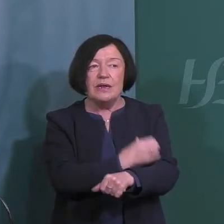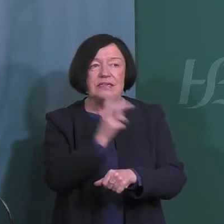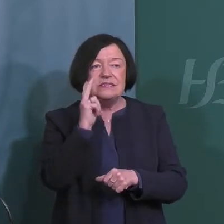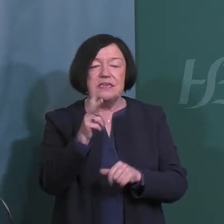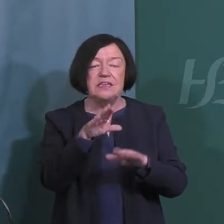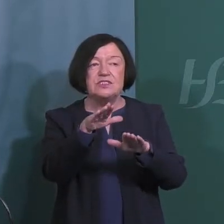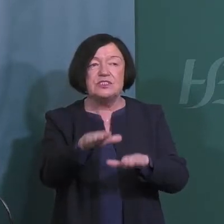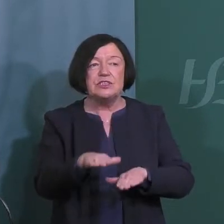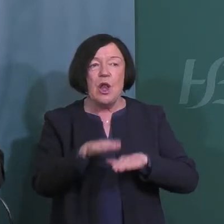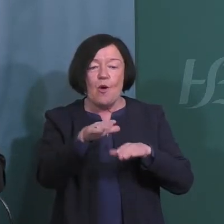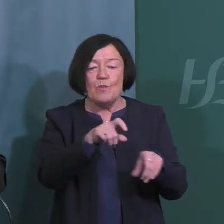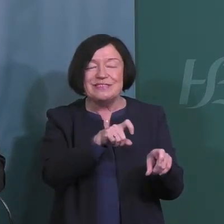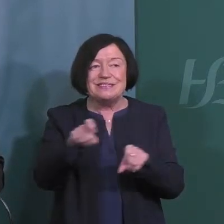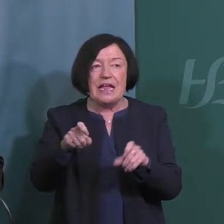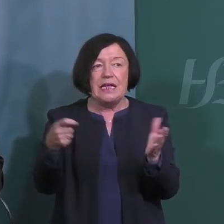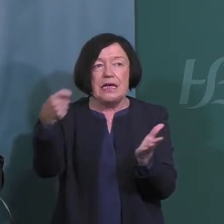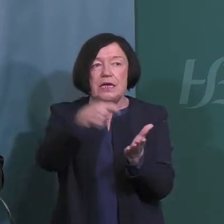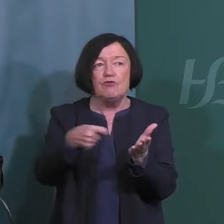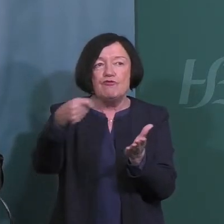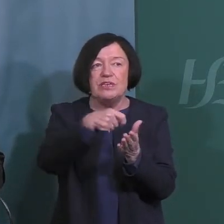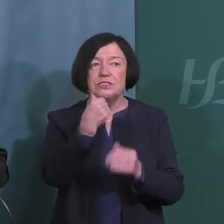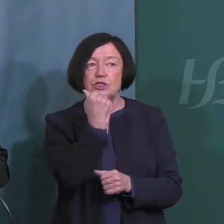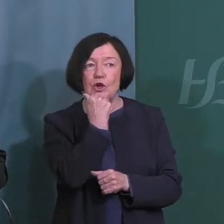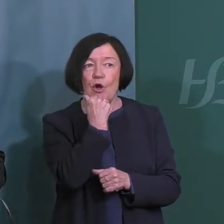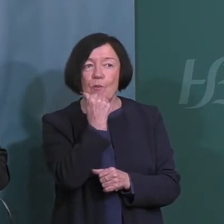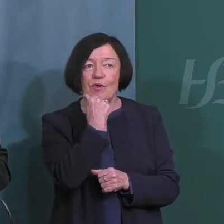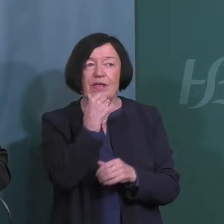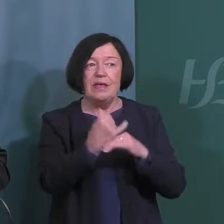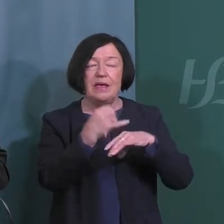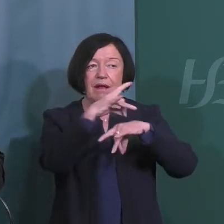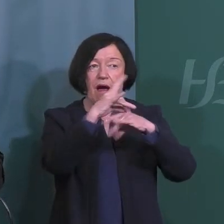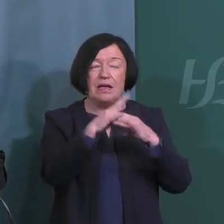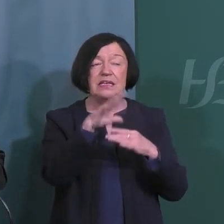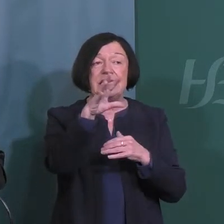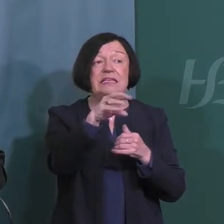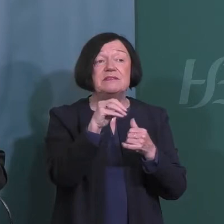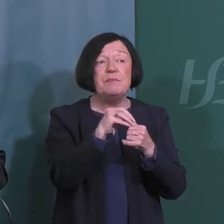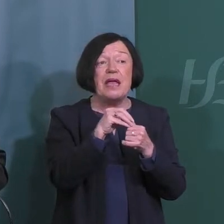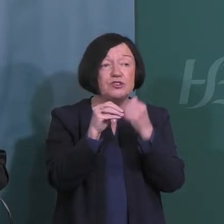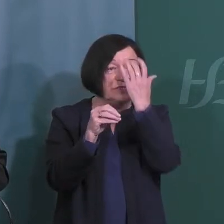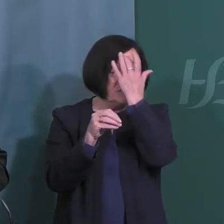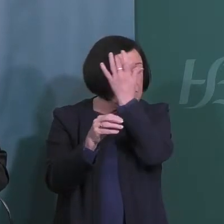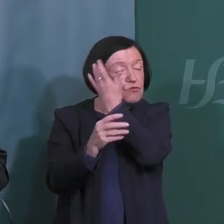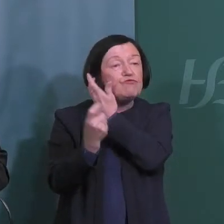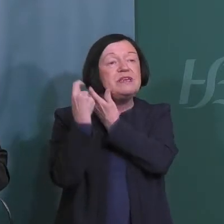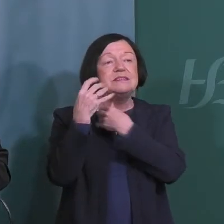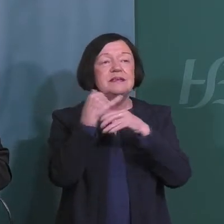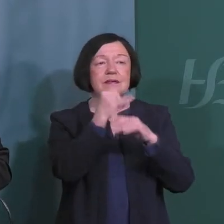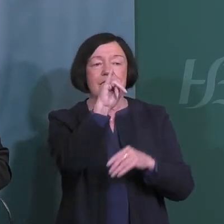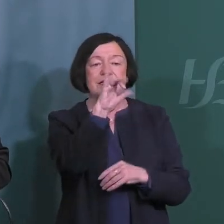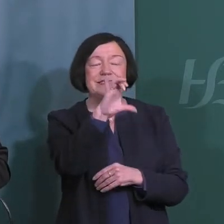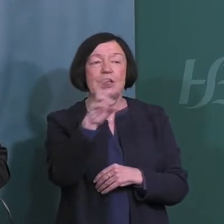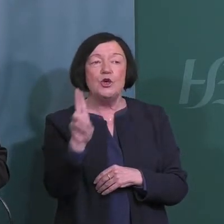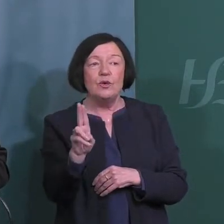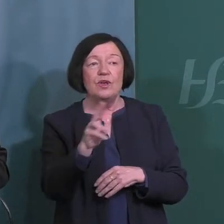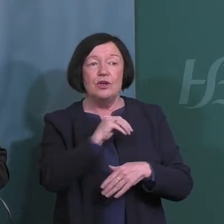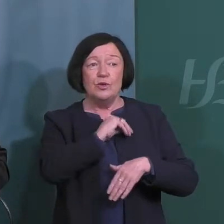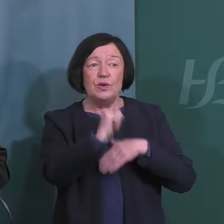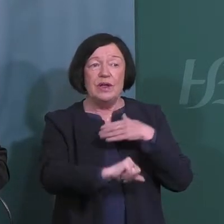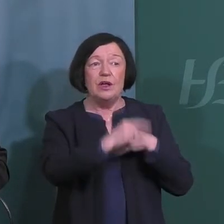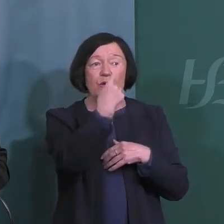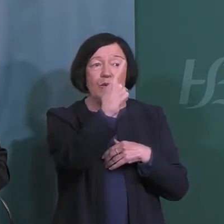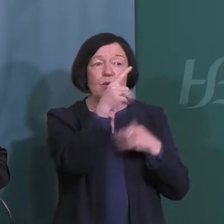a slow but steady increase in the numbers of people in hospital in particular, and indeed recently in ICU. Today,